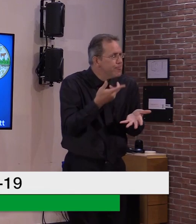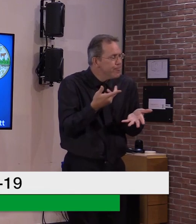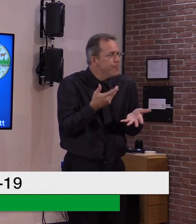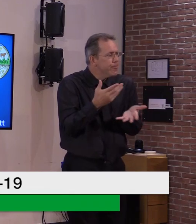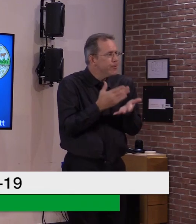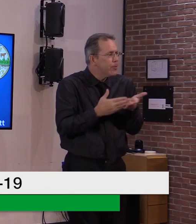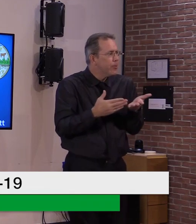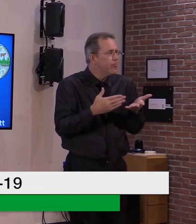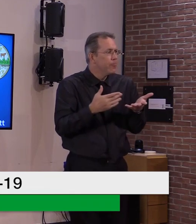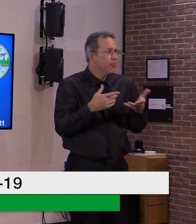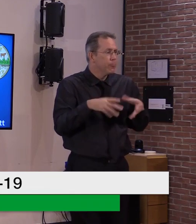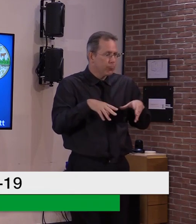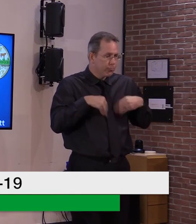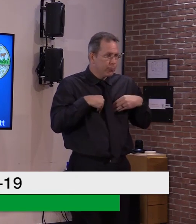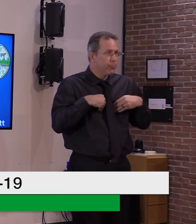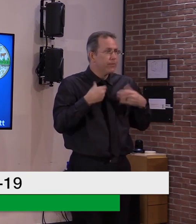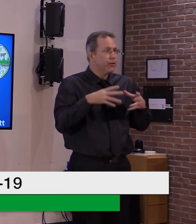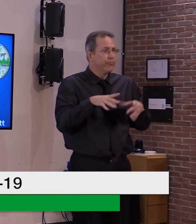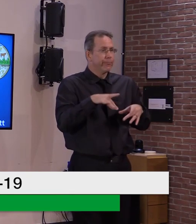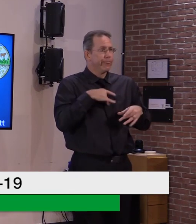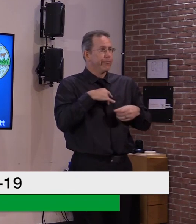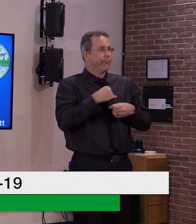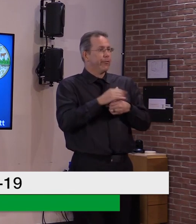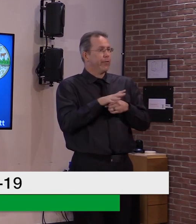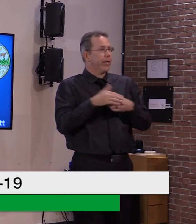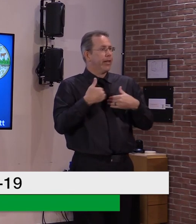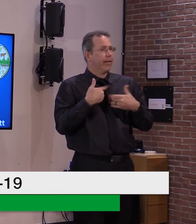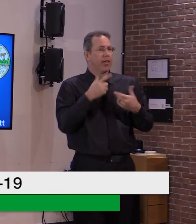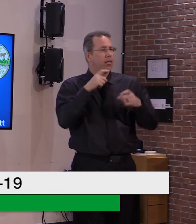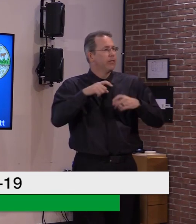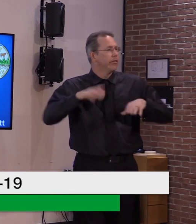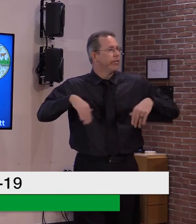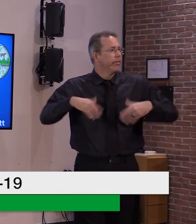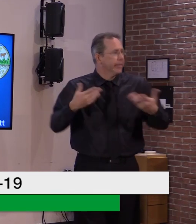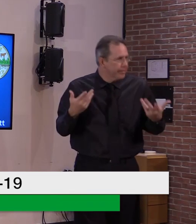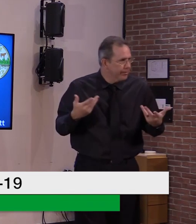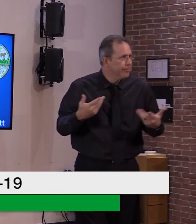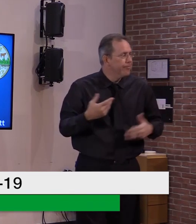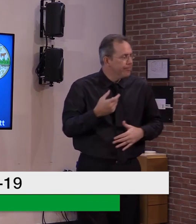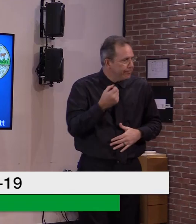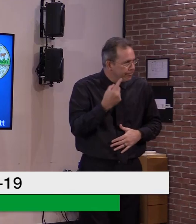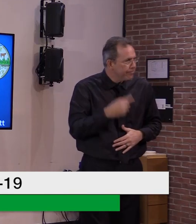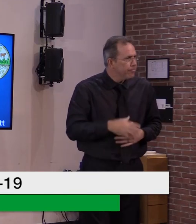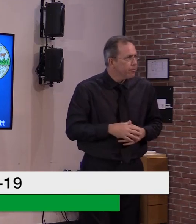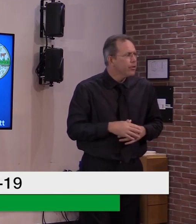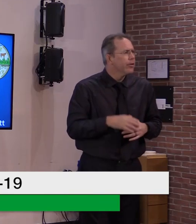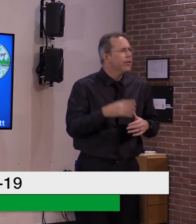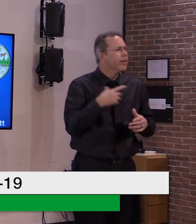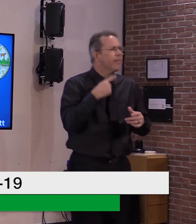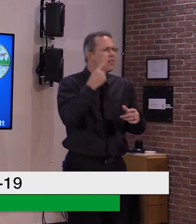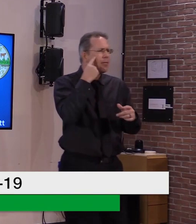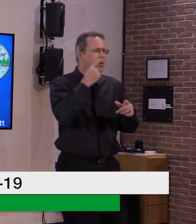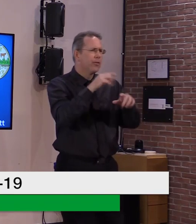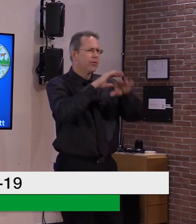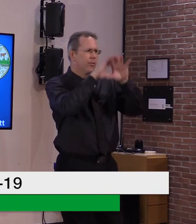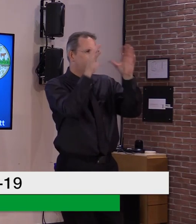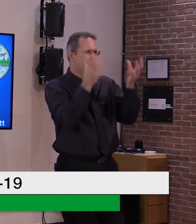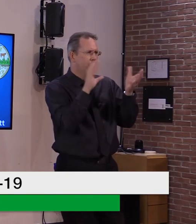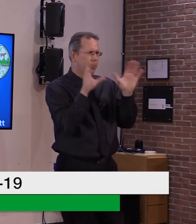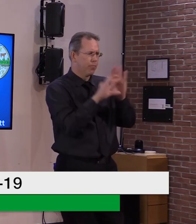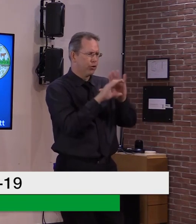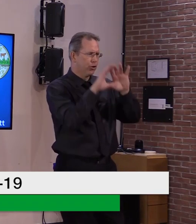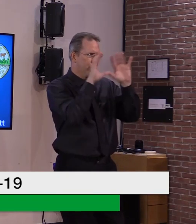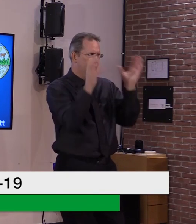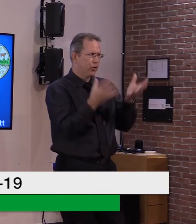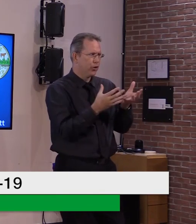exposed in other ways but i do think that if you look at them as a percentage of total health care workers it's a very small